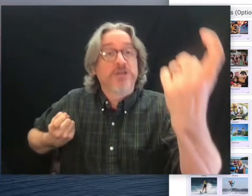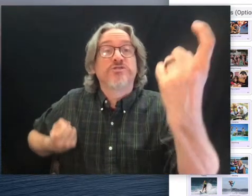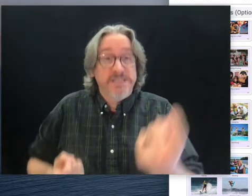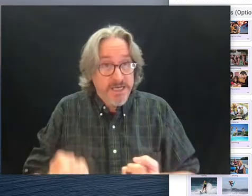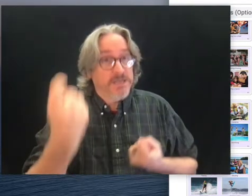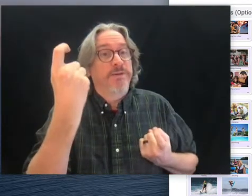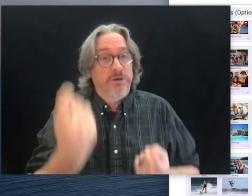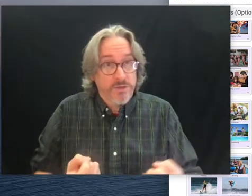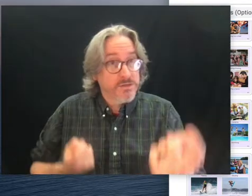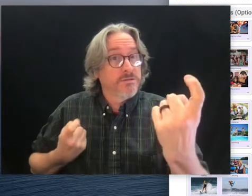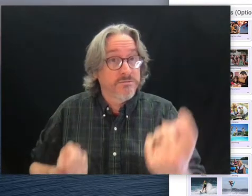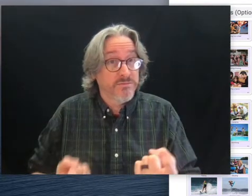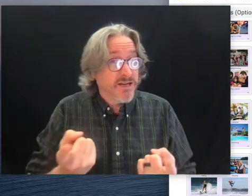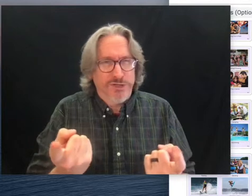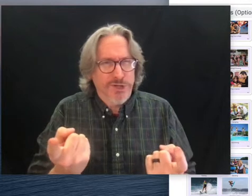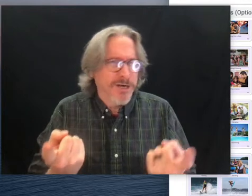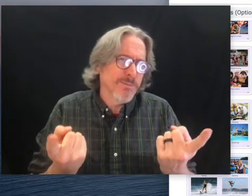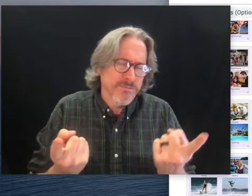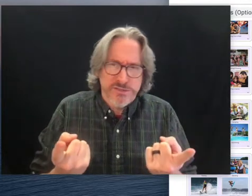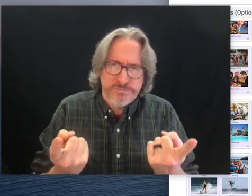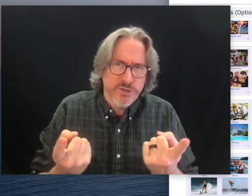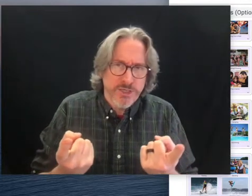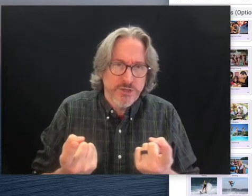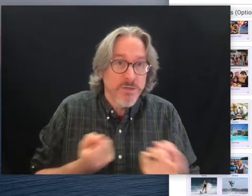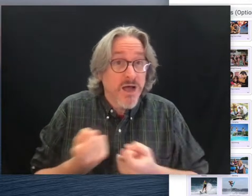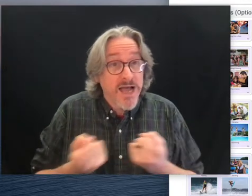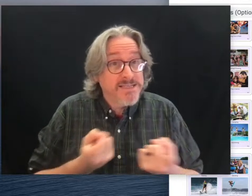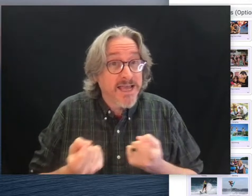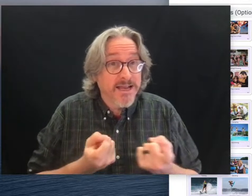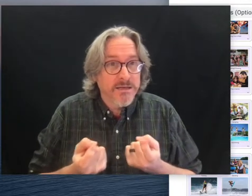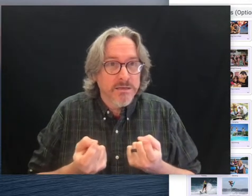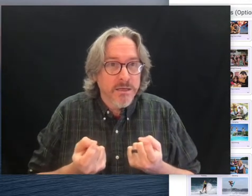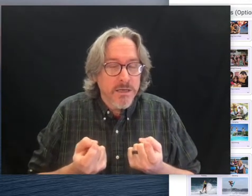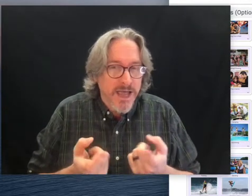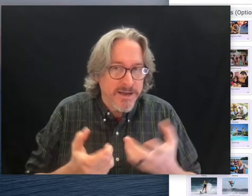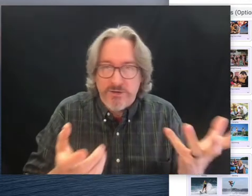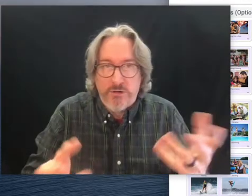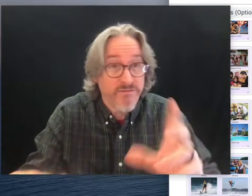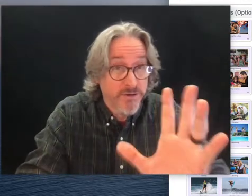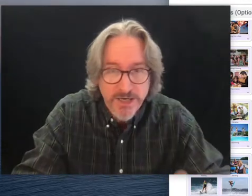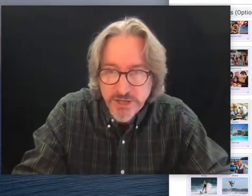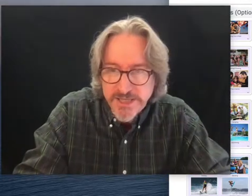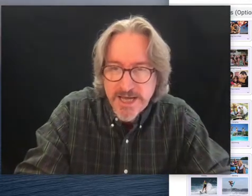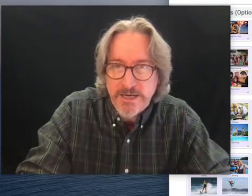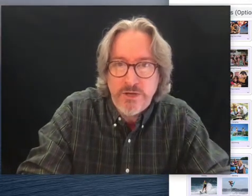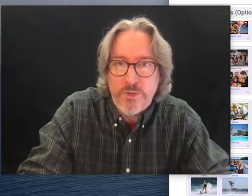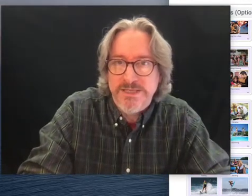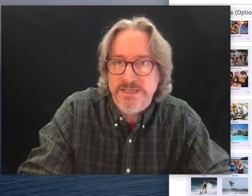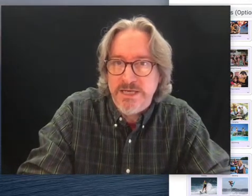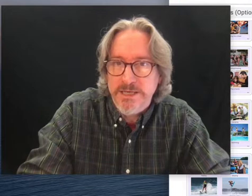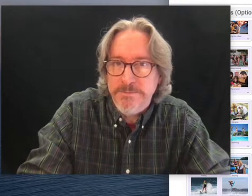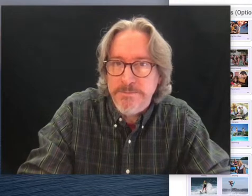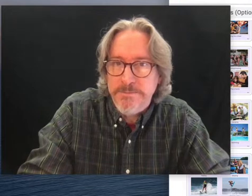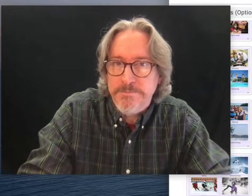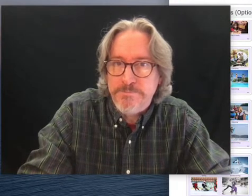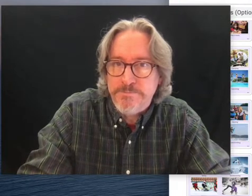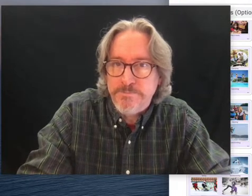Cross country skiing is bigger ones. They don't show it here, but I'm just showing it to you. Ice skating, and there are variations again in the what's the